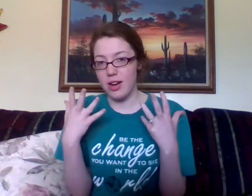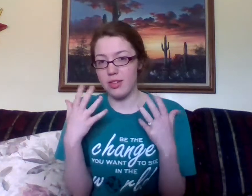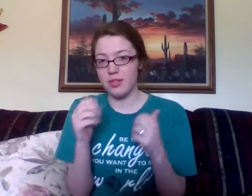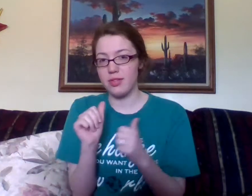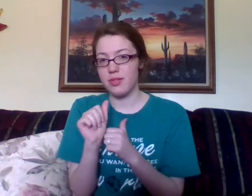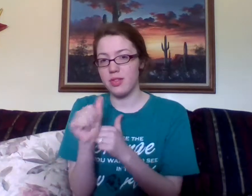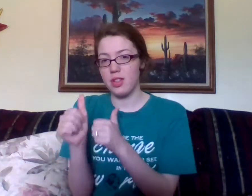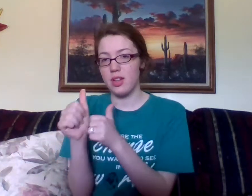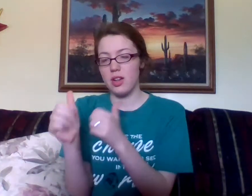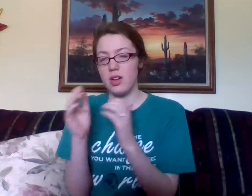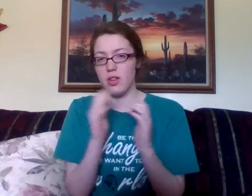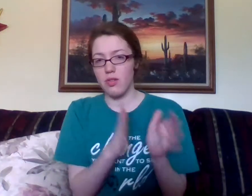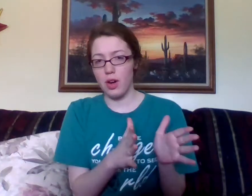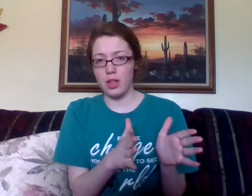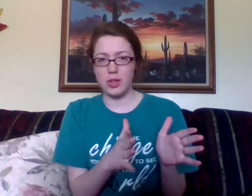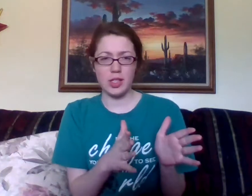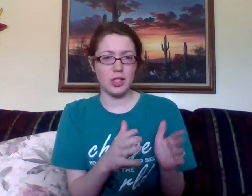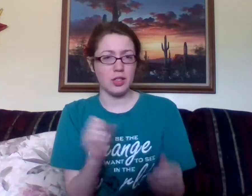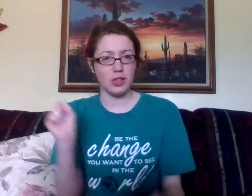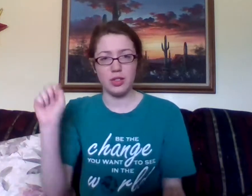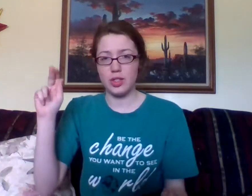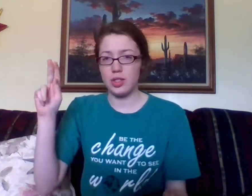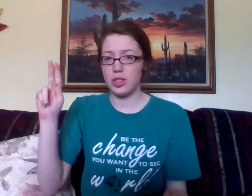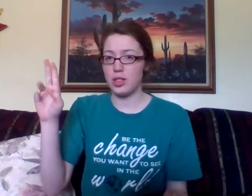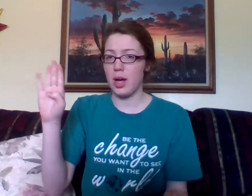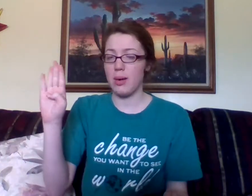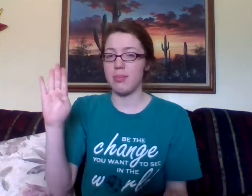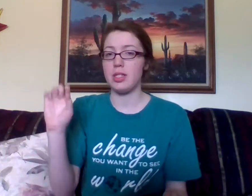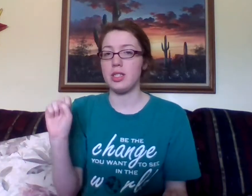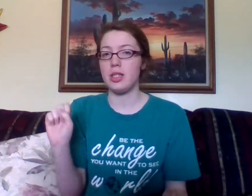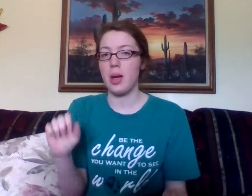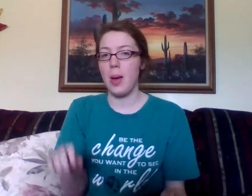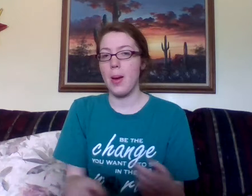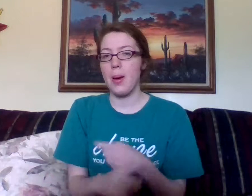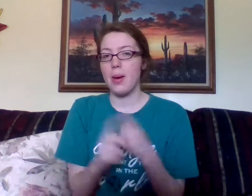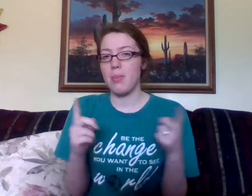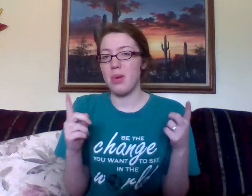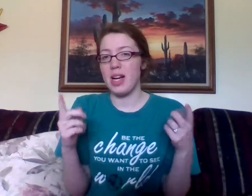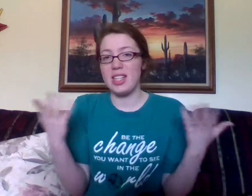of followers or subs, but